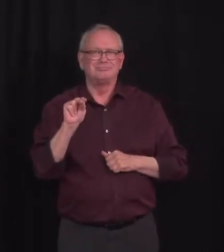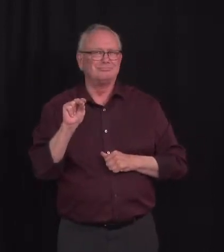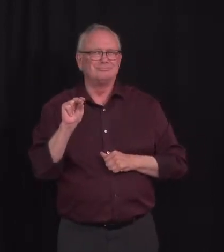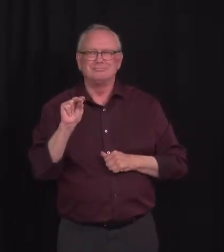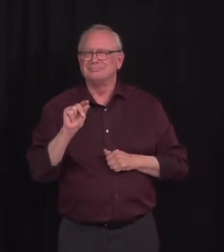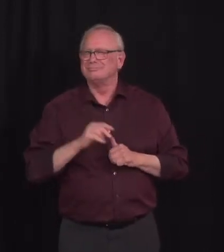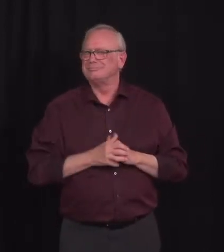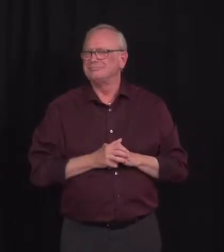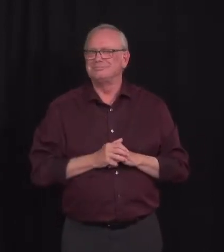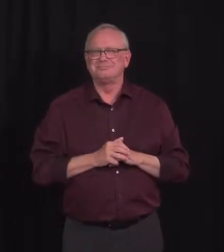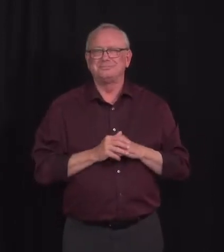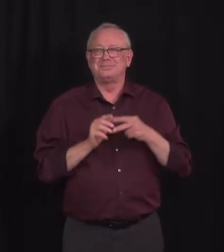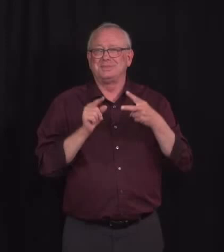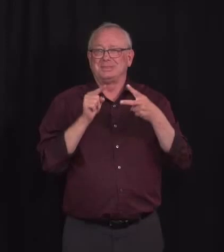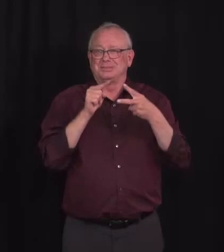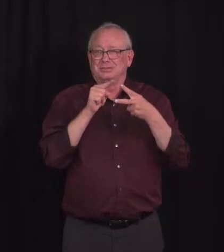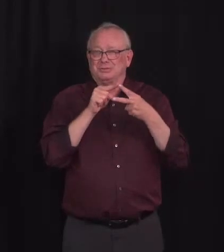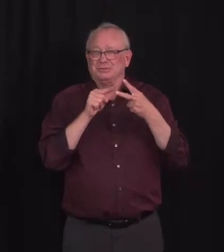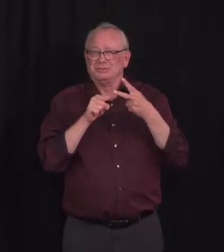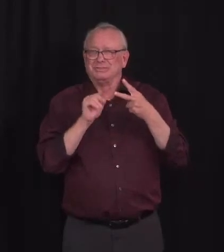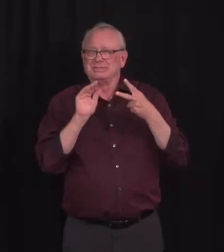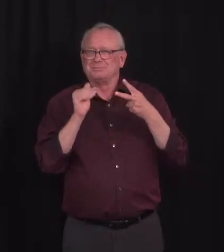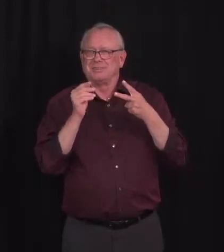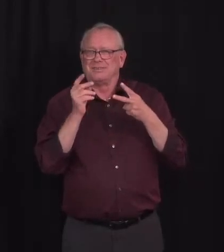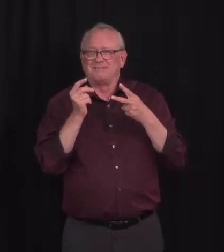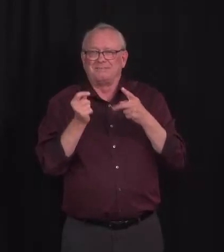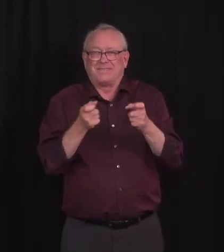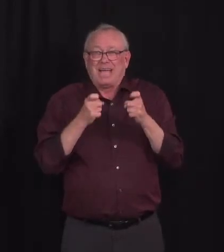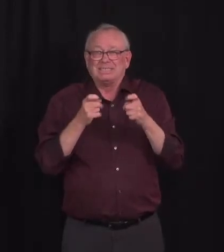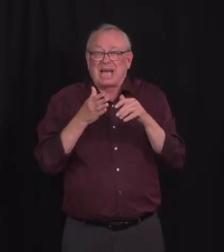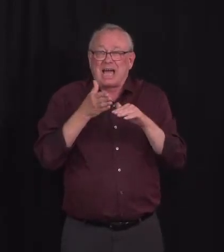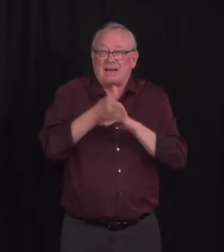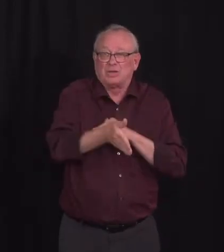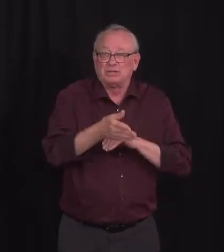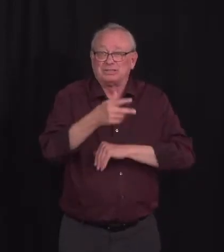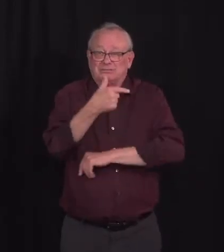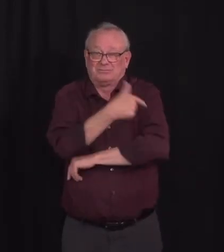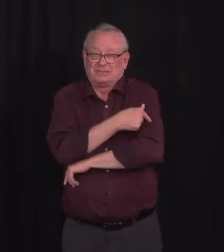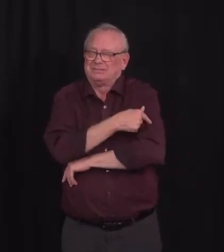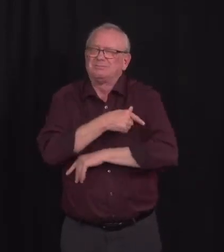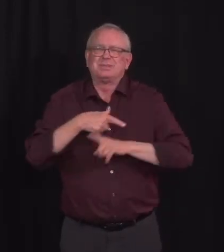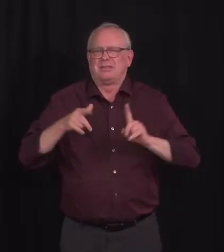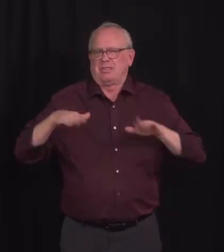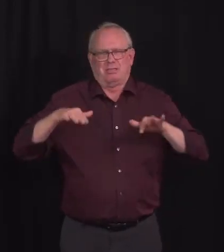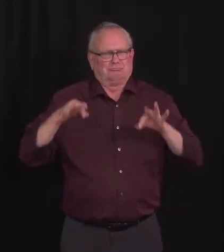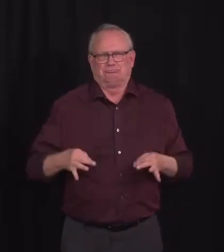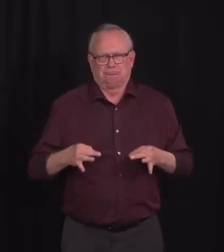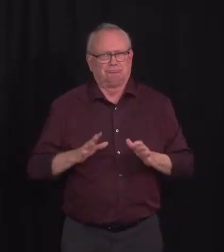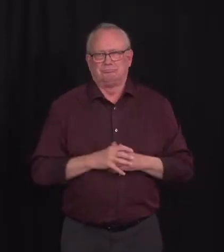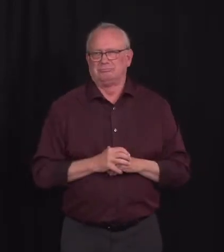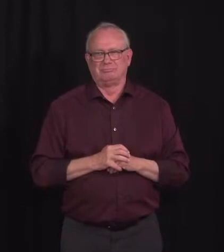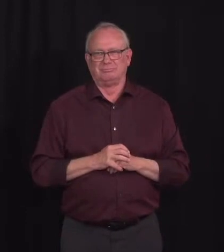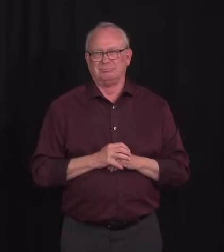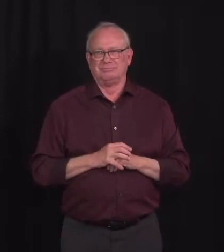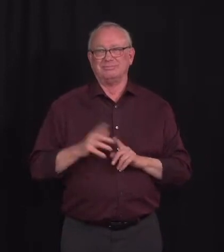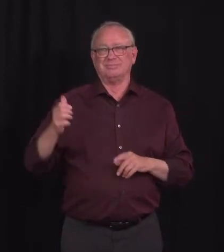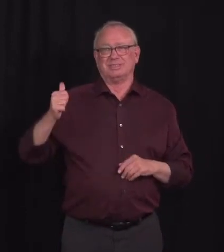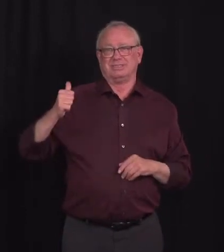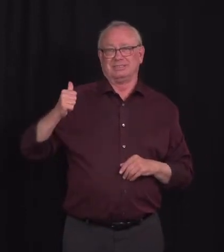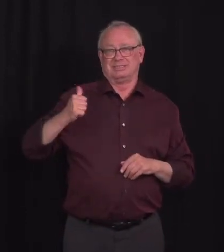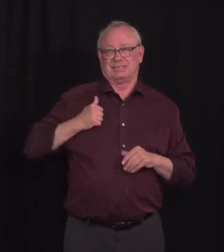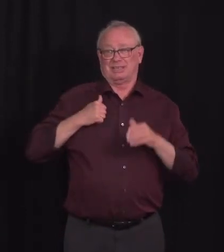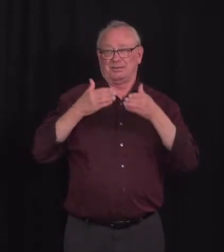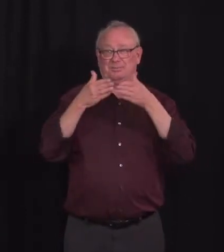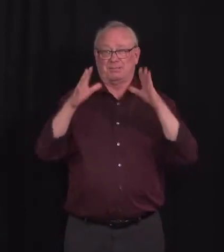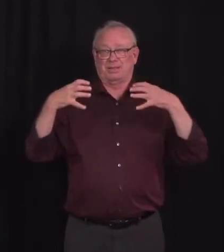conditions after vaccination in Alberta. We will continue to work with the Public Health Agency of Canada and other provincial